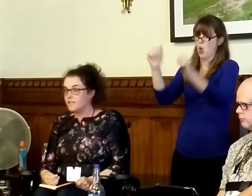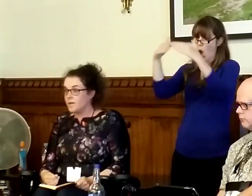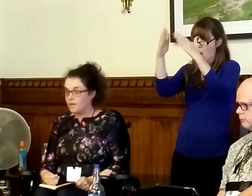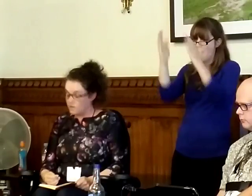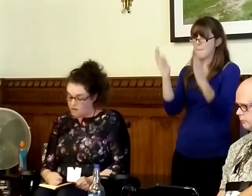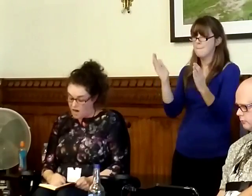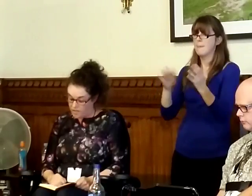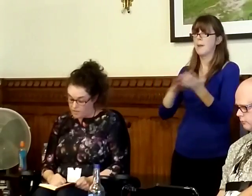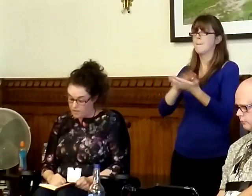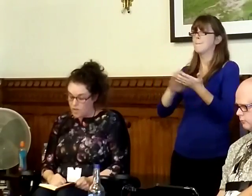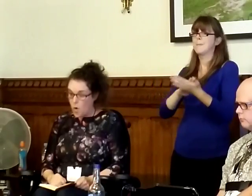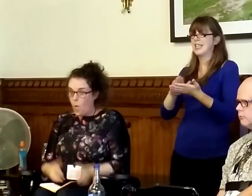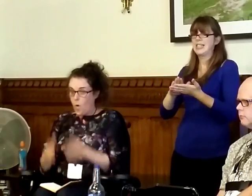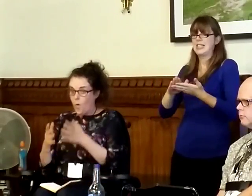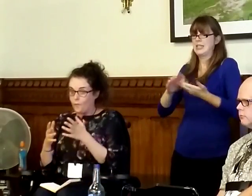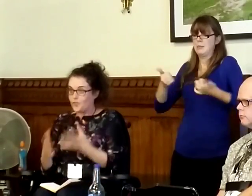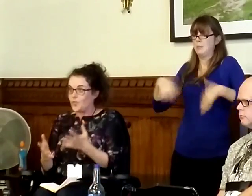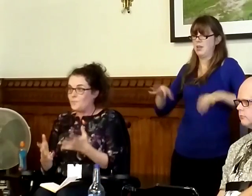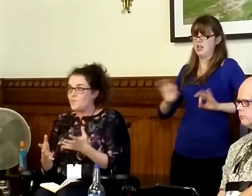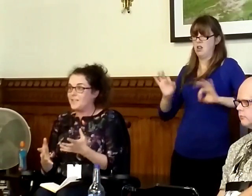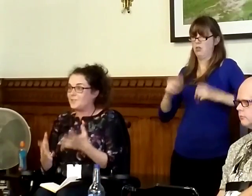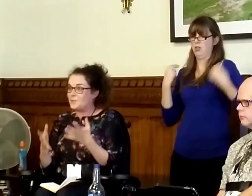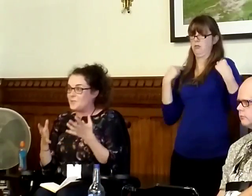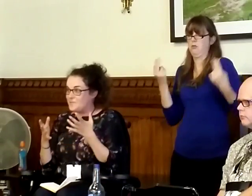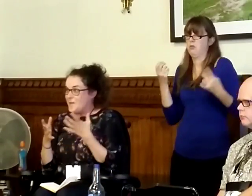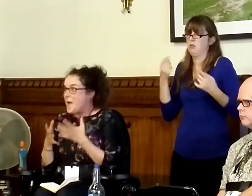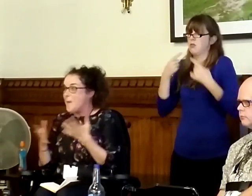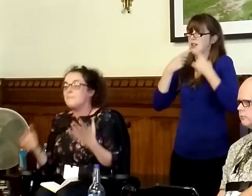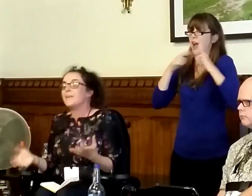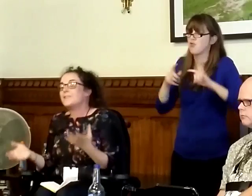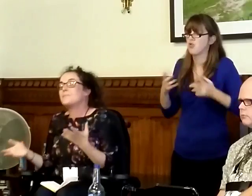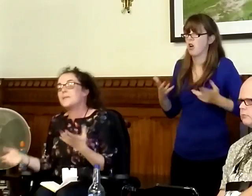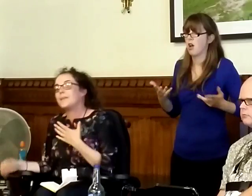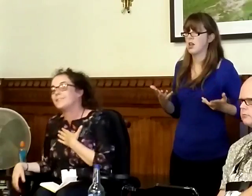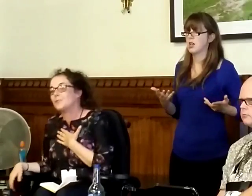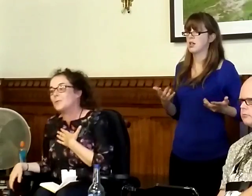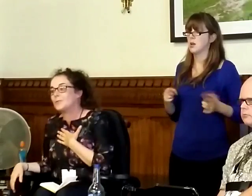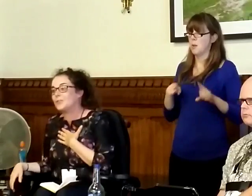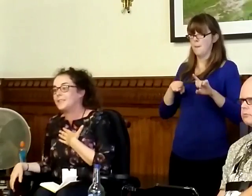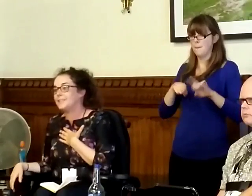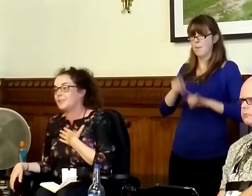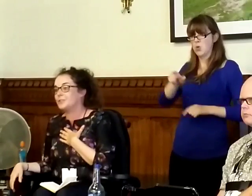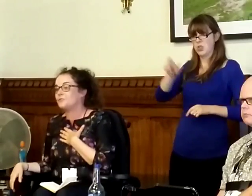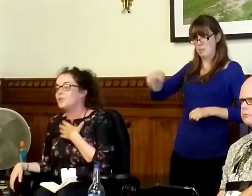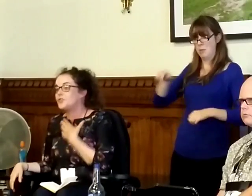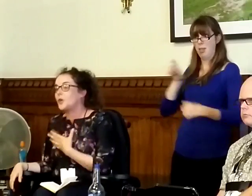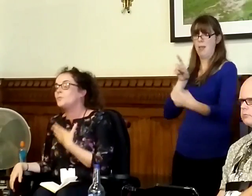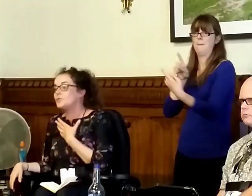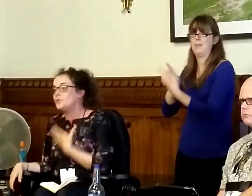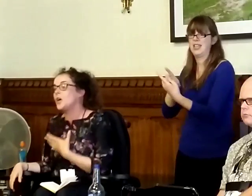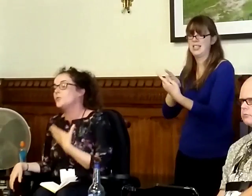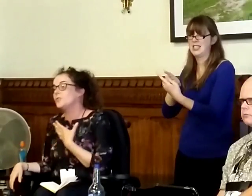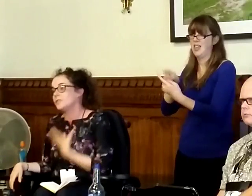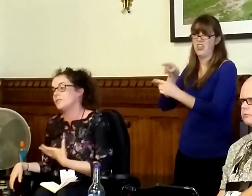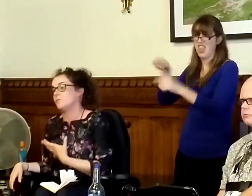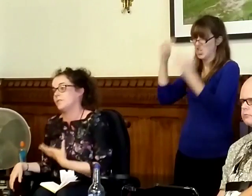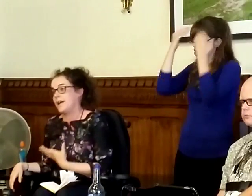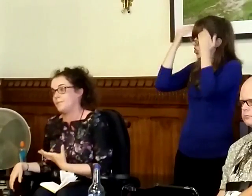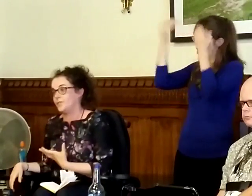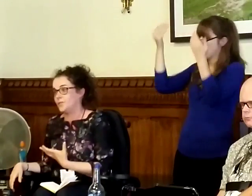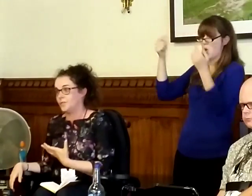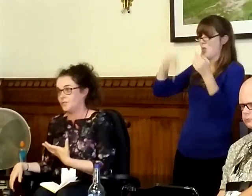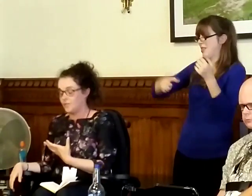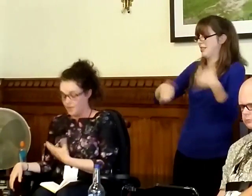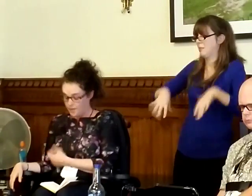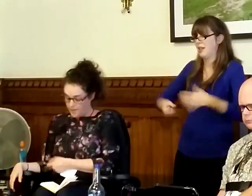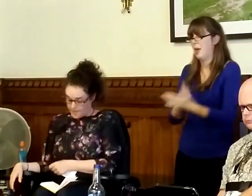So there's been no outcry. For some reason, most of the people I talk to in this country don't know that this is what